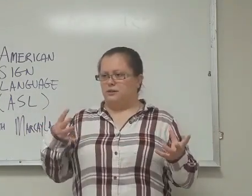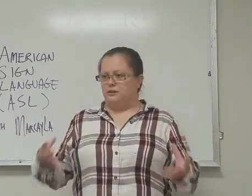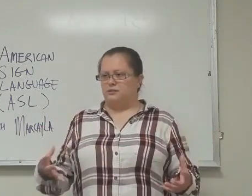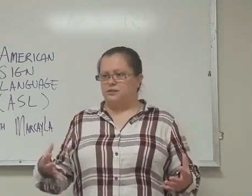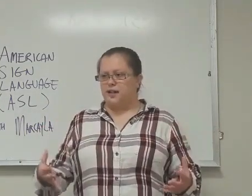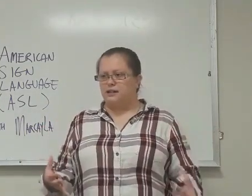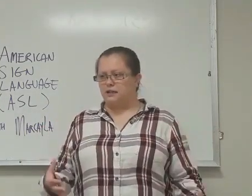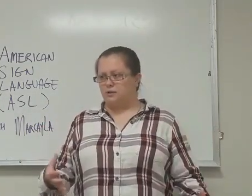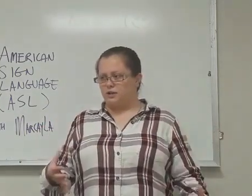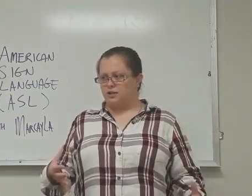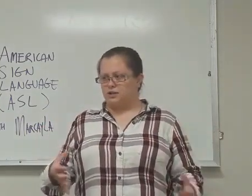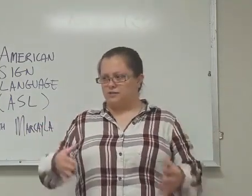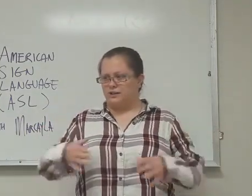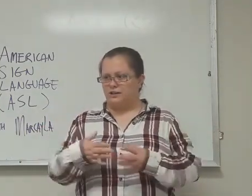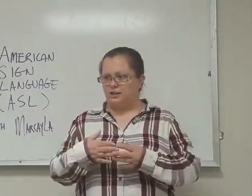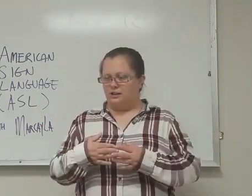the sign language is a very